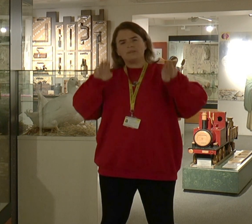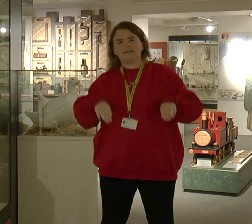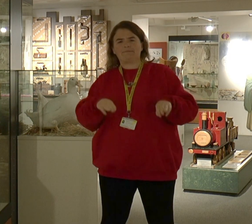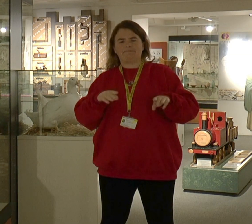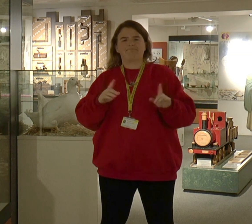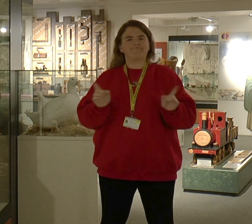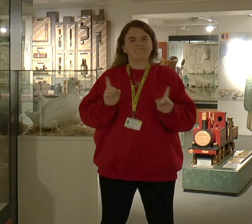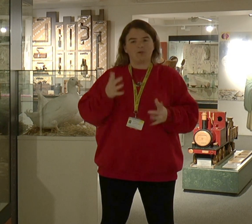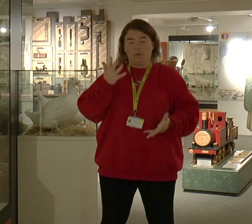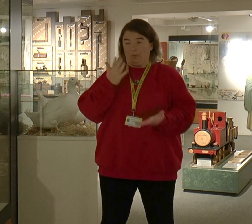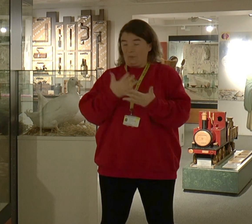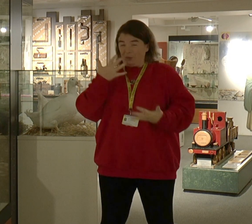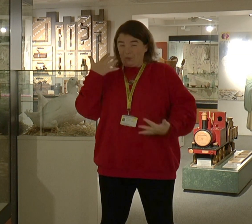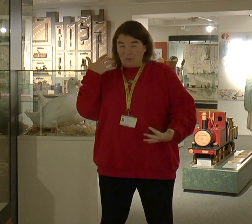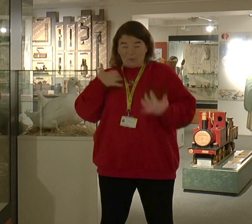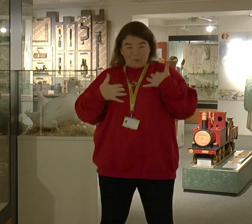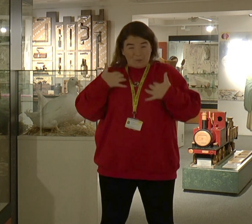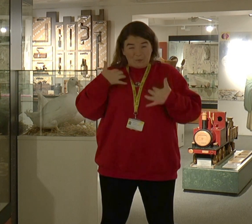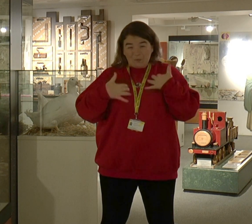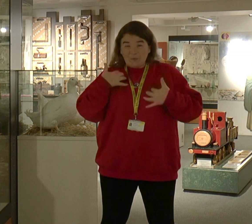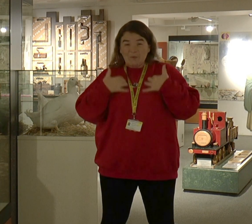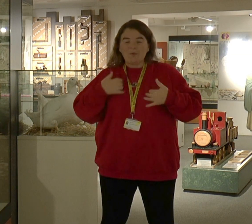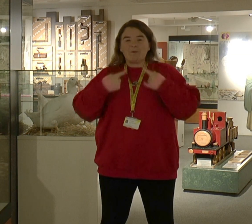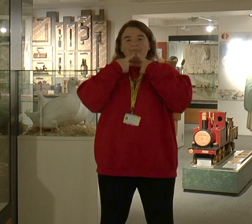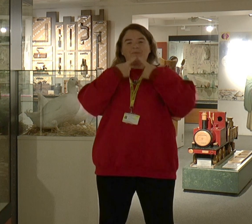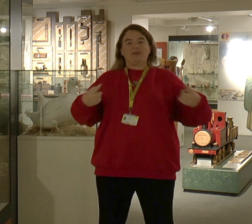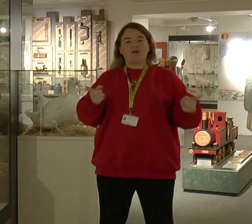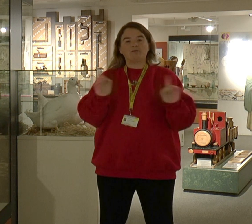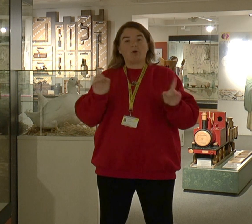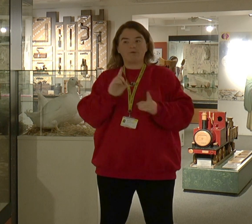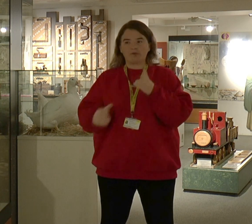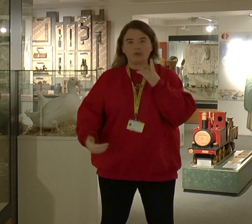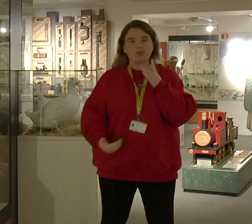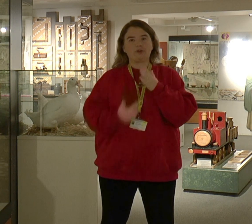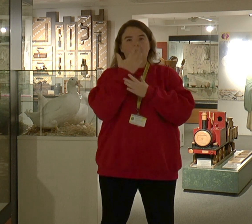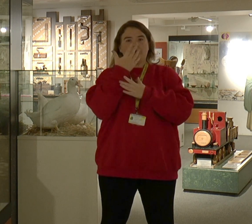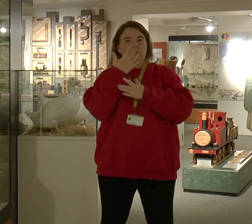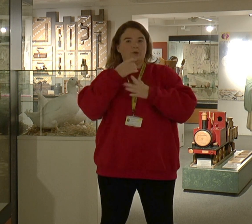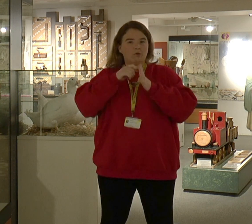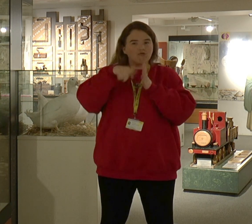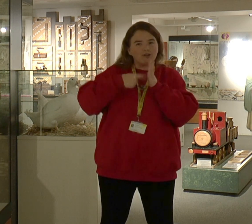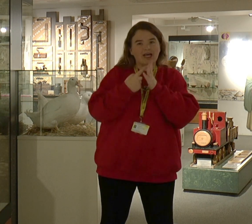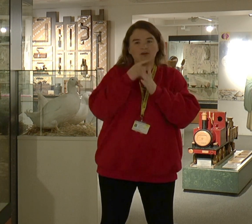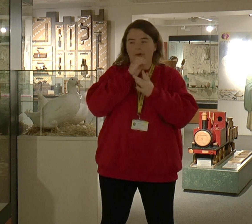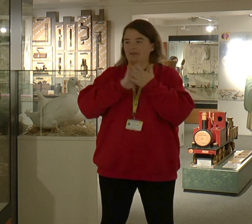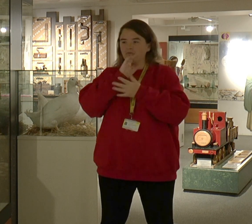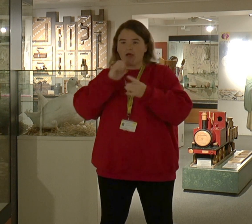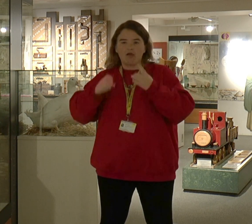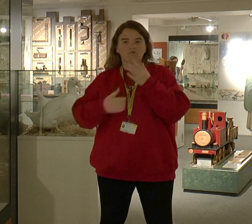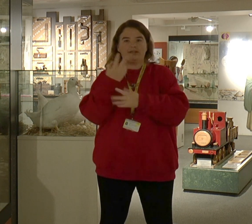I'm here in the museum today because they've got some really exciting news, a really exciting announcement. They've got a new